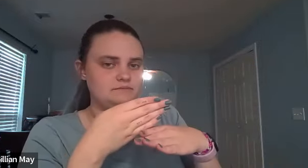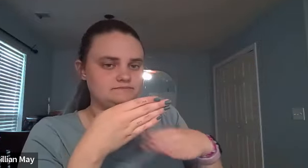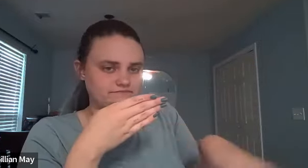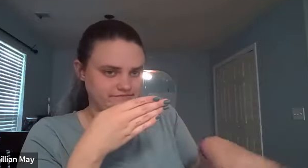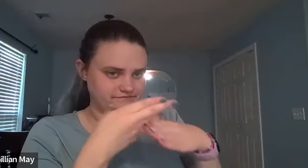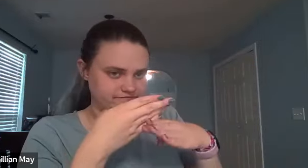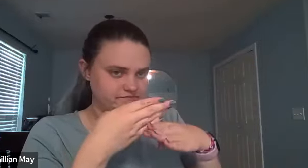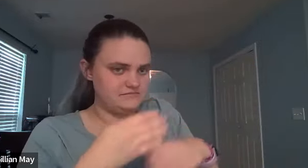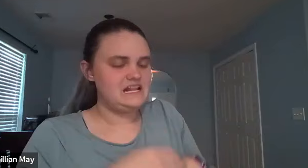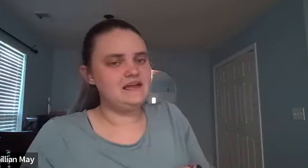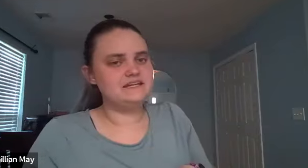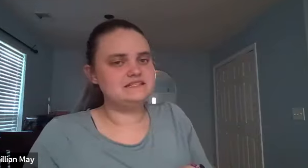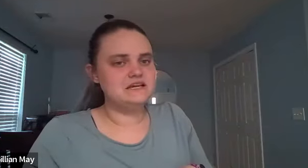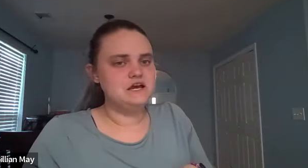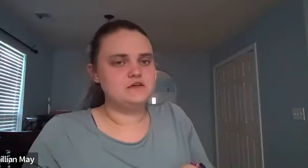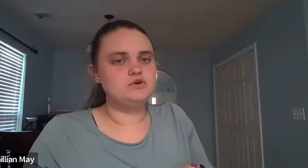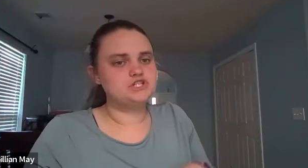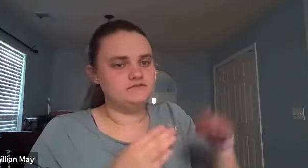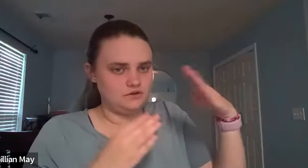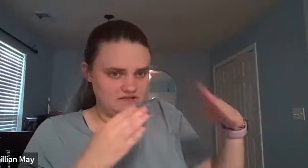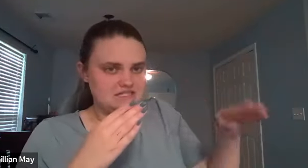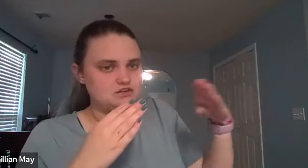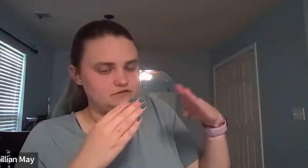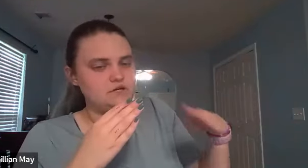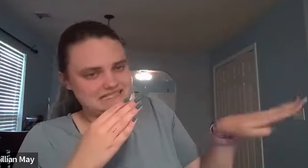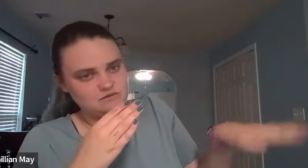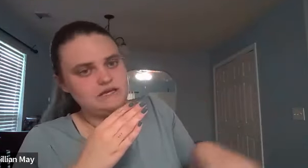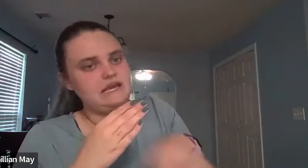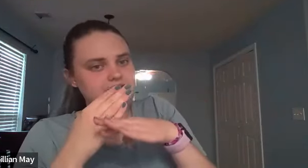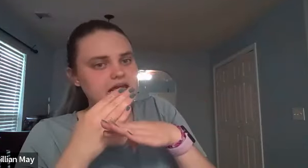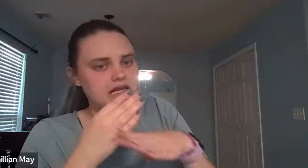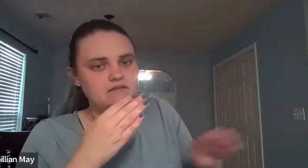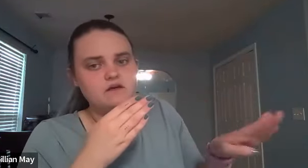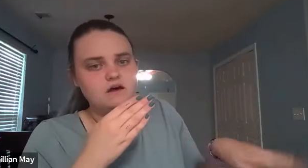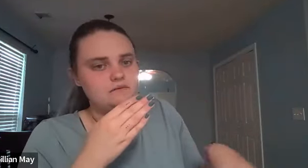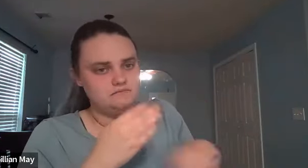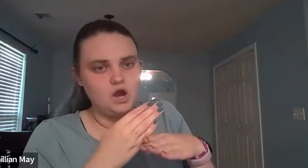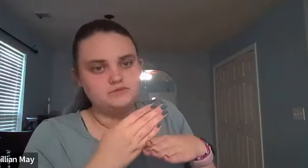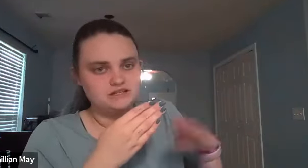And it's the motion of this is your foot swinging and hitting the object.